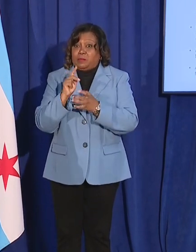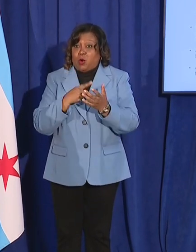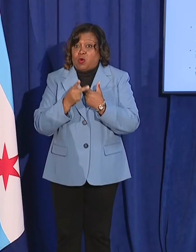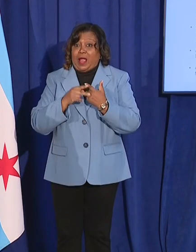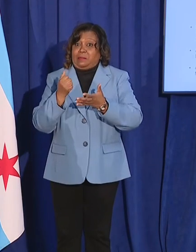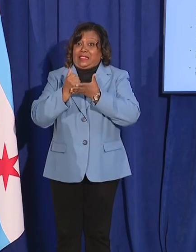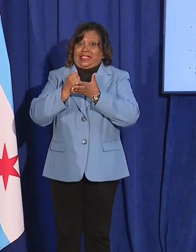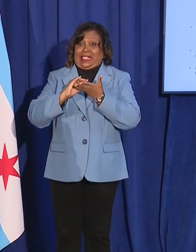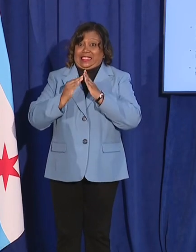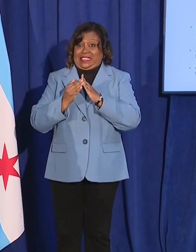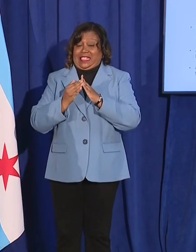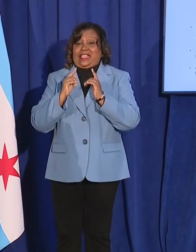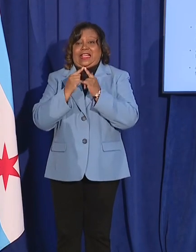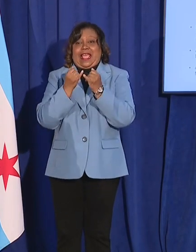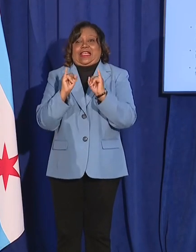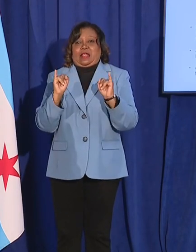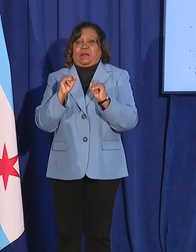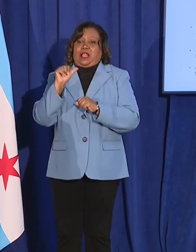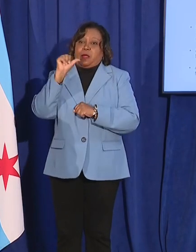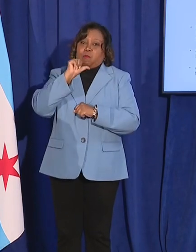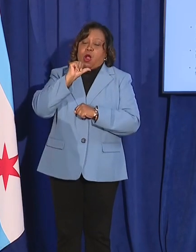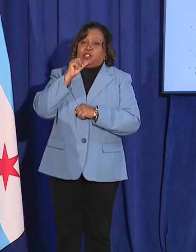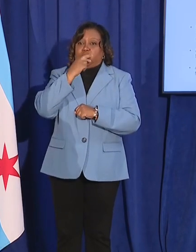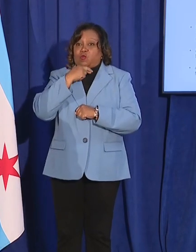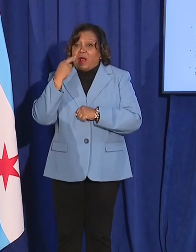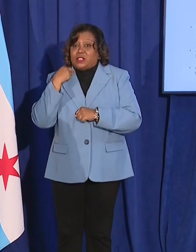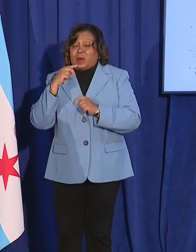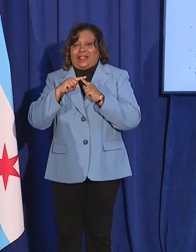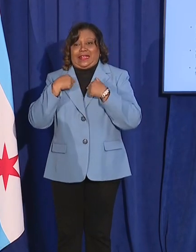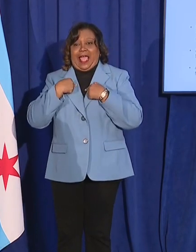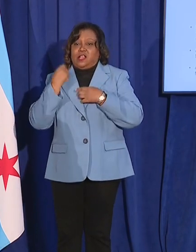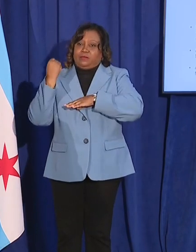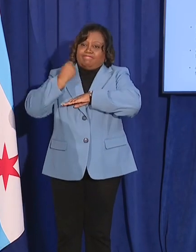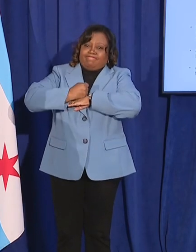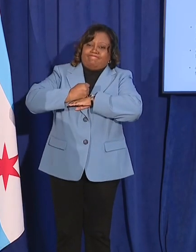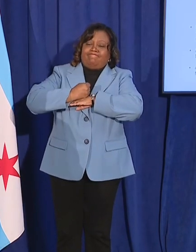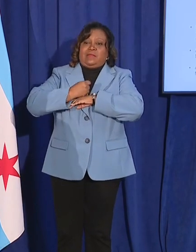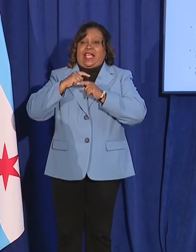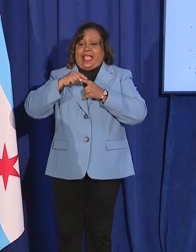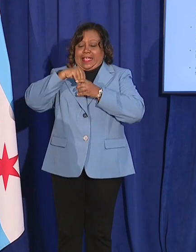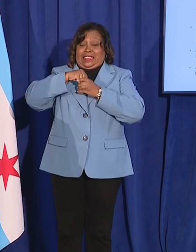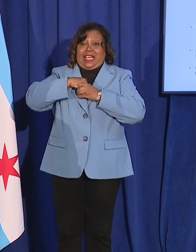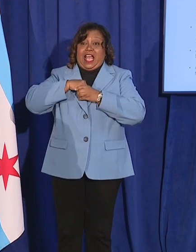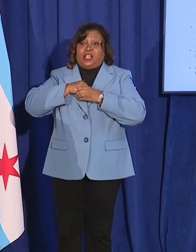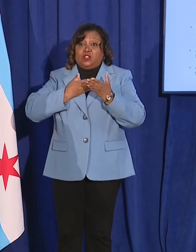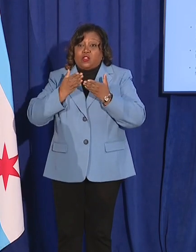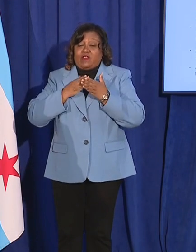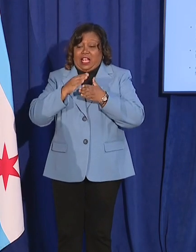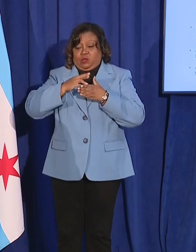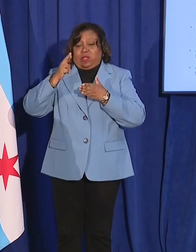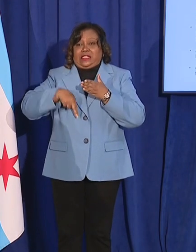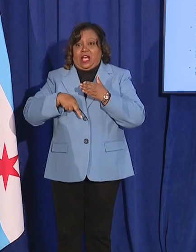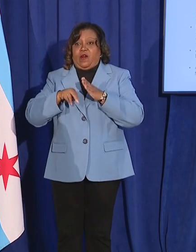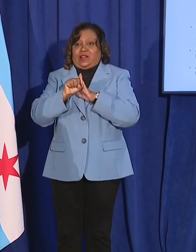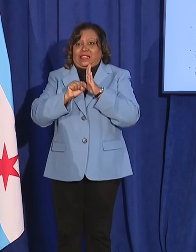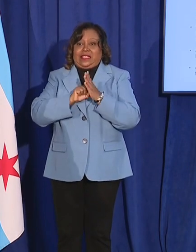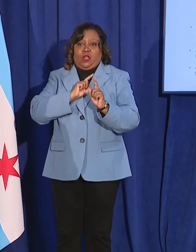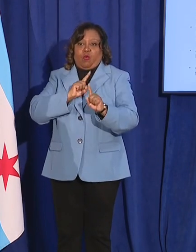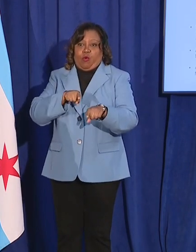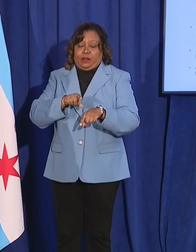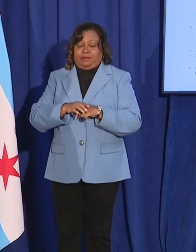to assist our city's independent bars and restaurants that have had to shut down indoor service as a result of the state